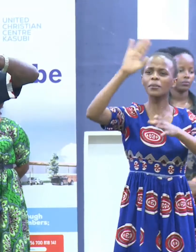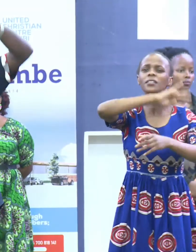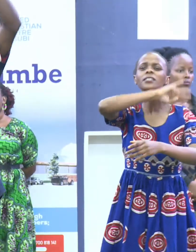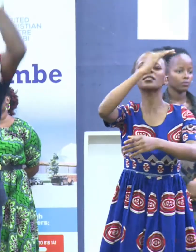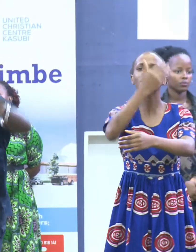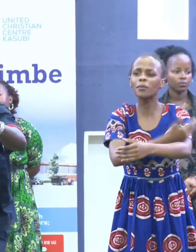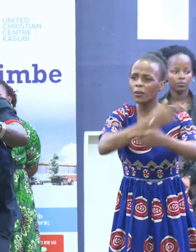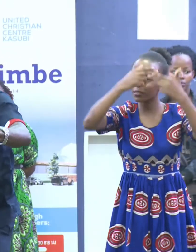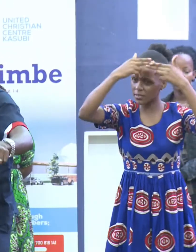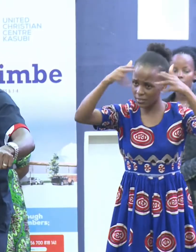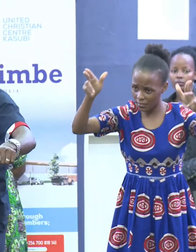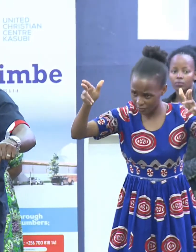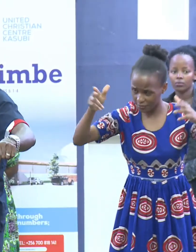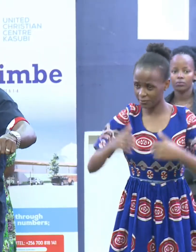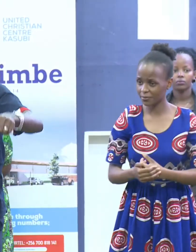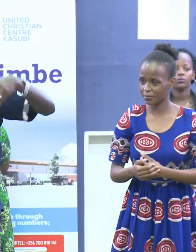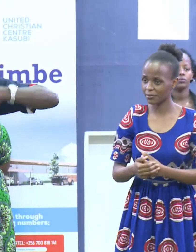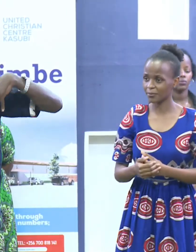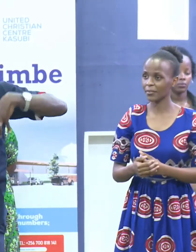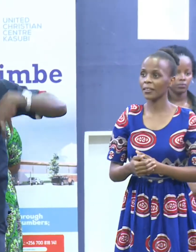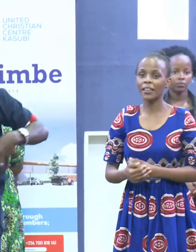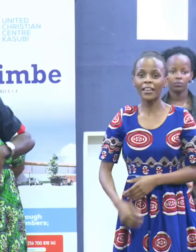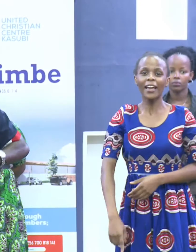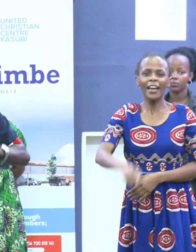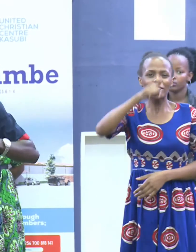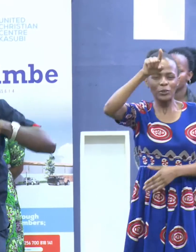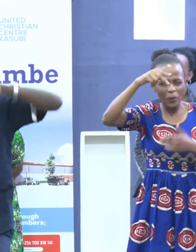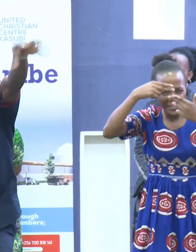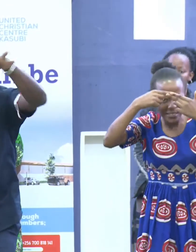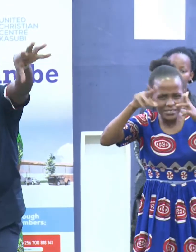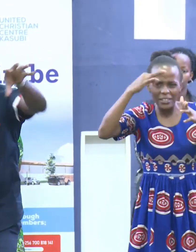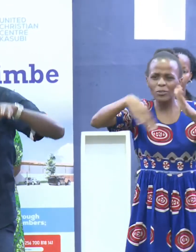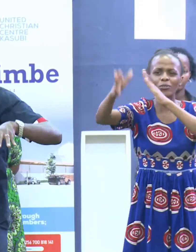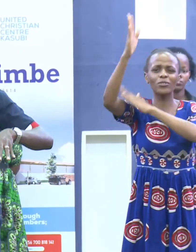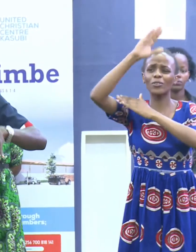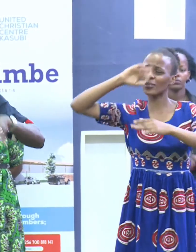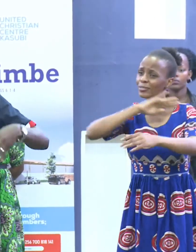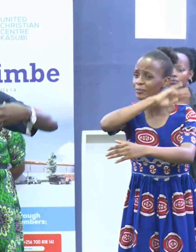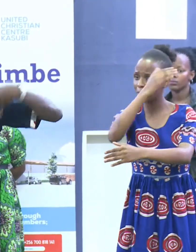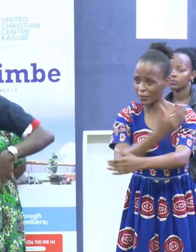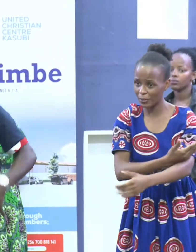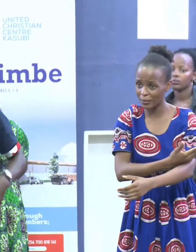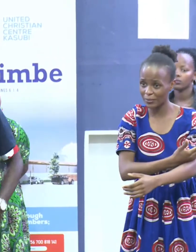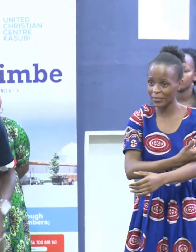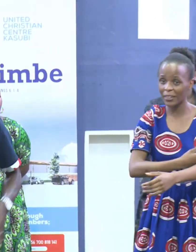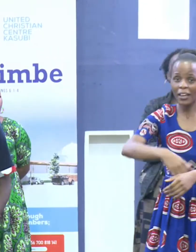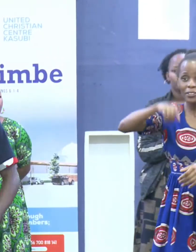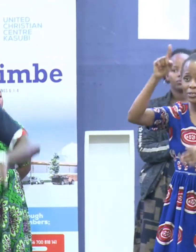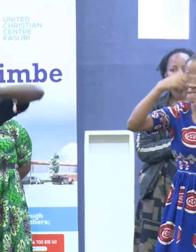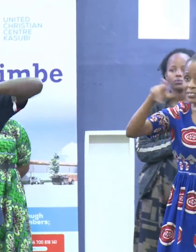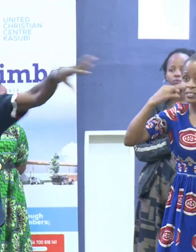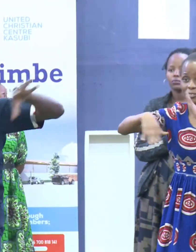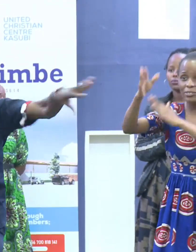maintenance. The beginning of his strength. You are the strength, the origin of the strength of